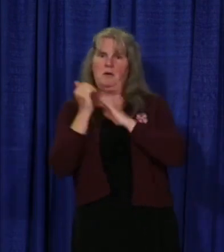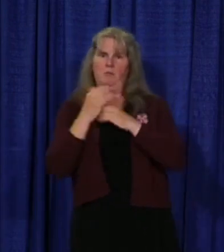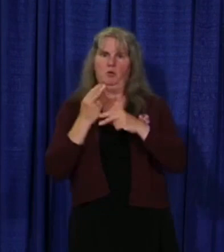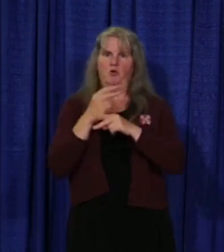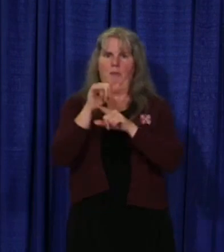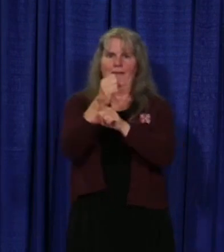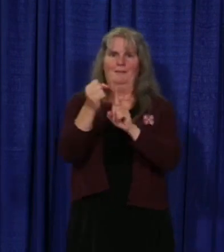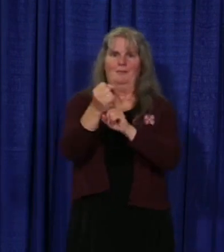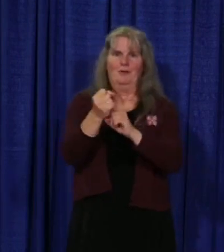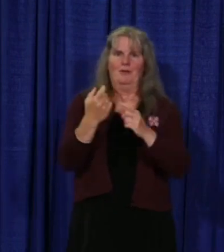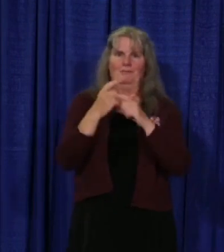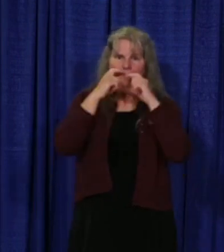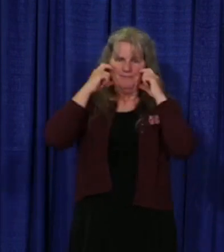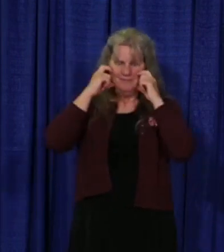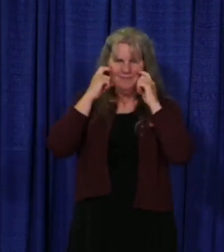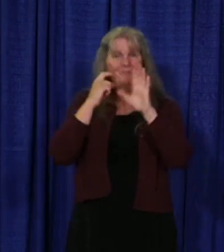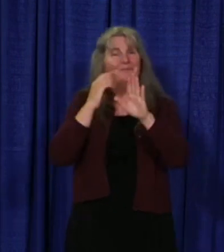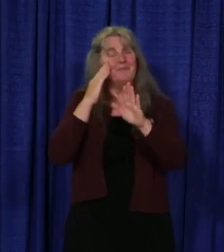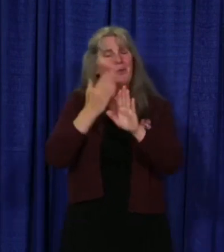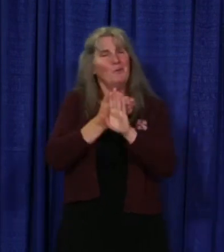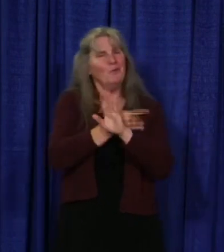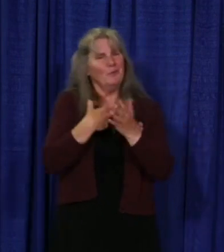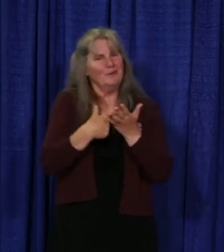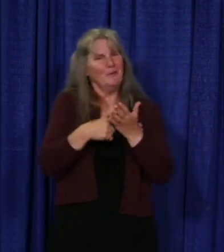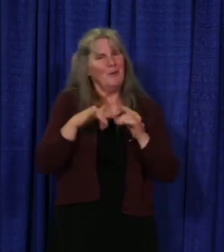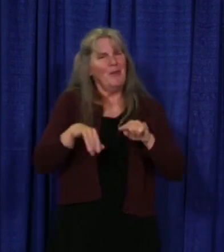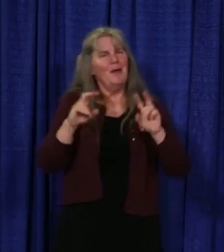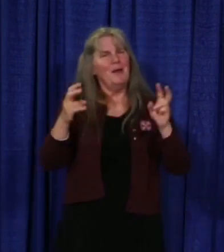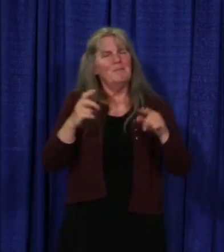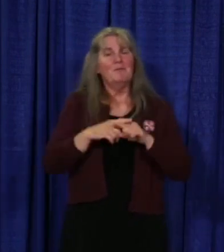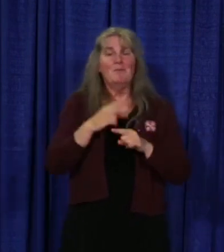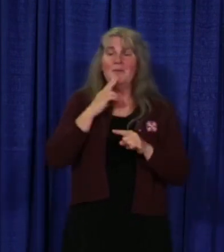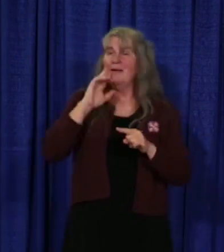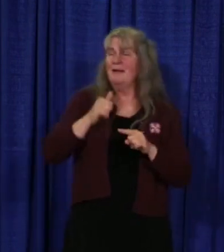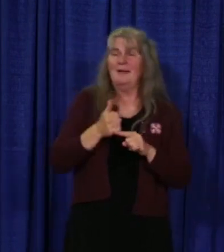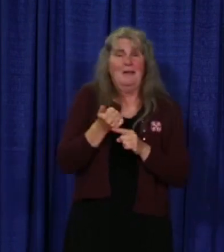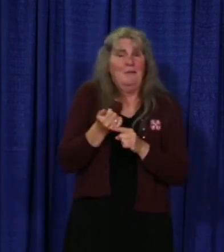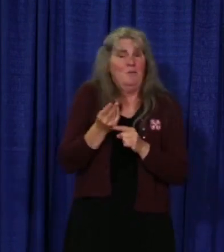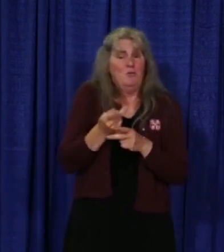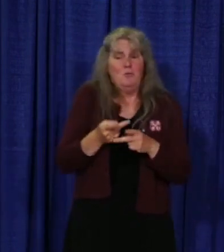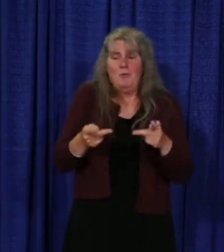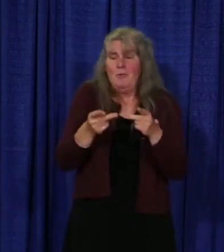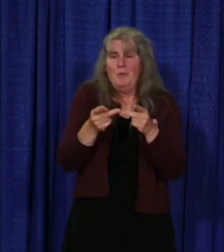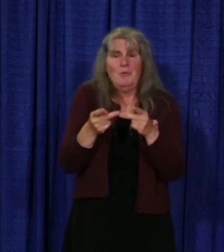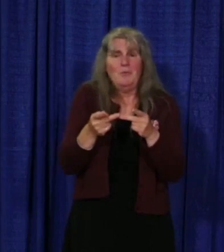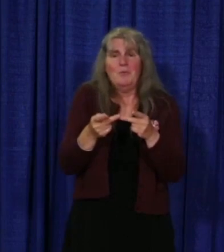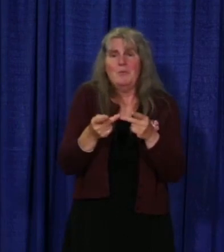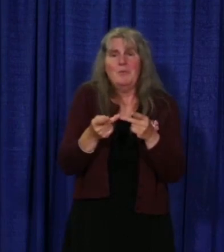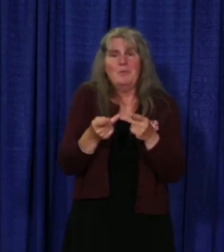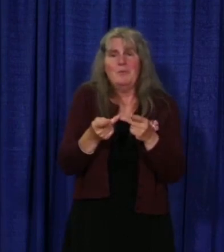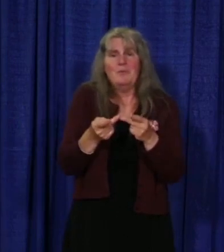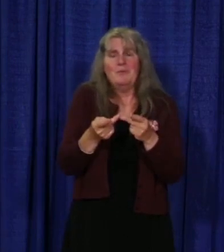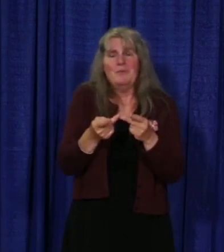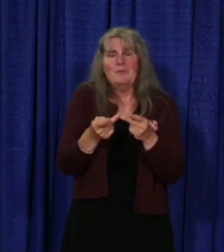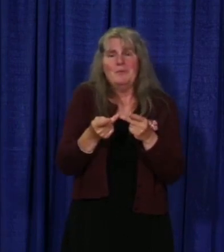Fortunately, as again I've said before, we're lucky to have very few places